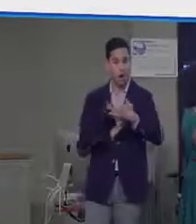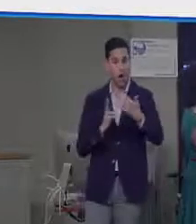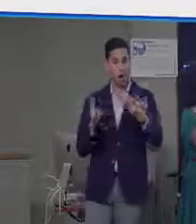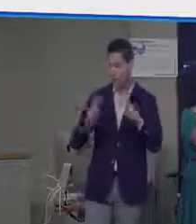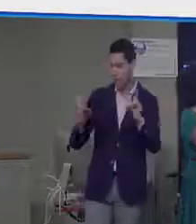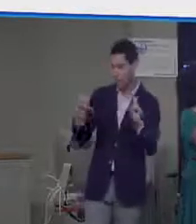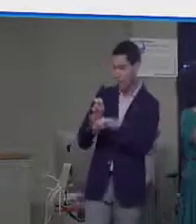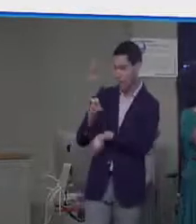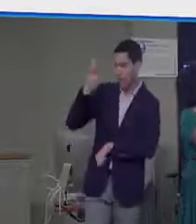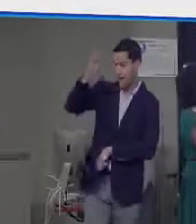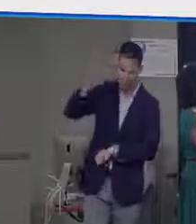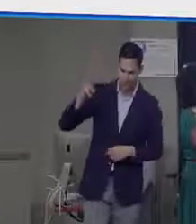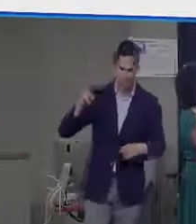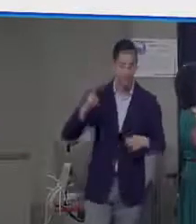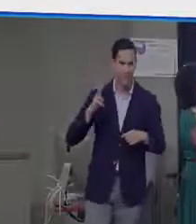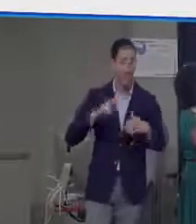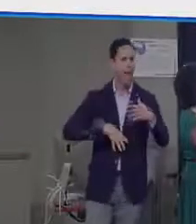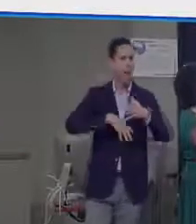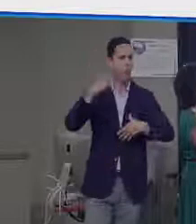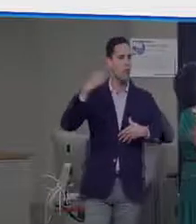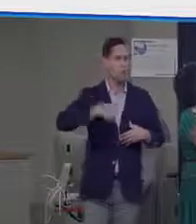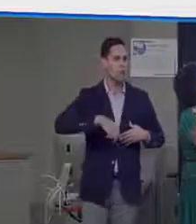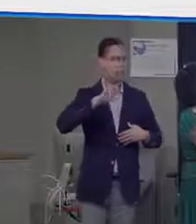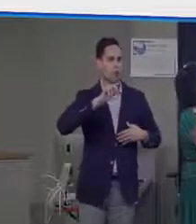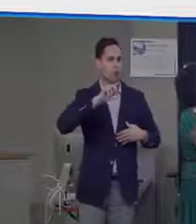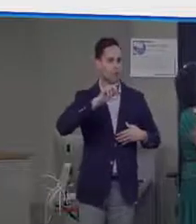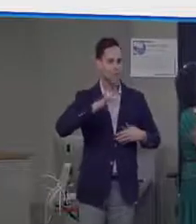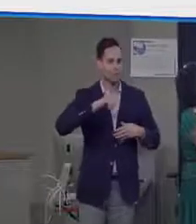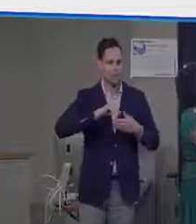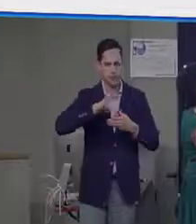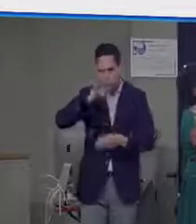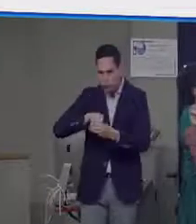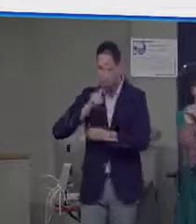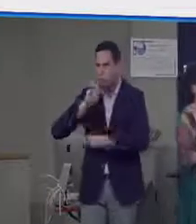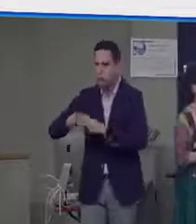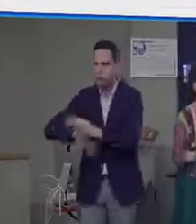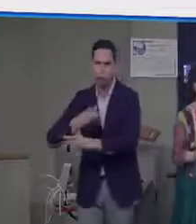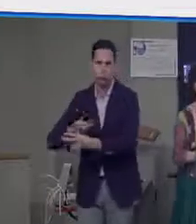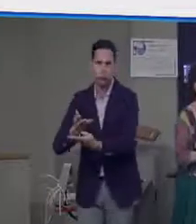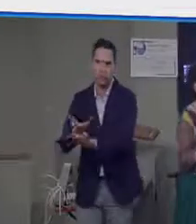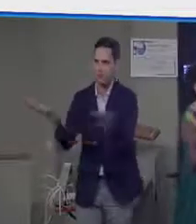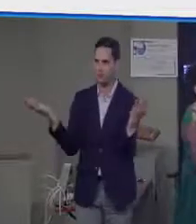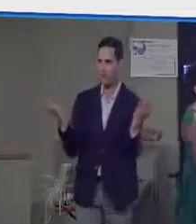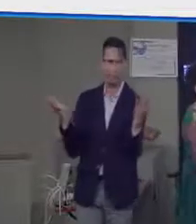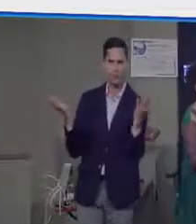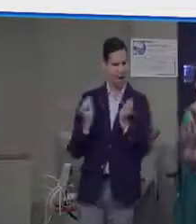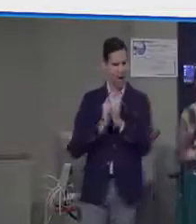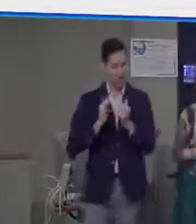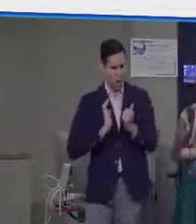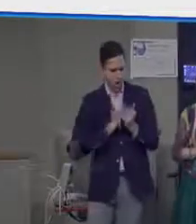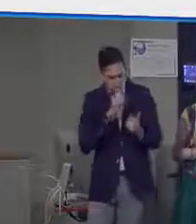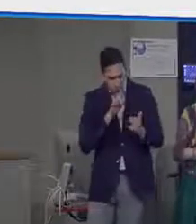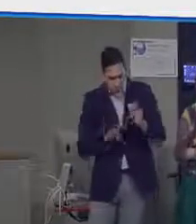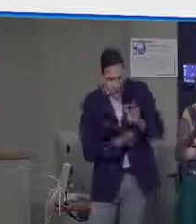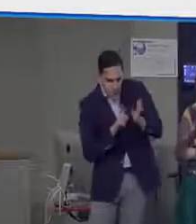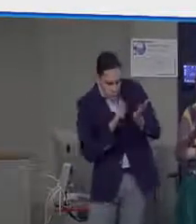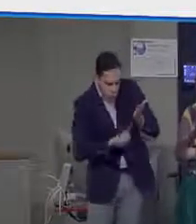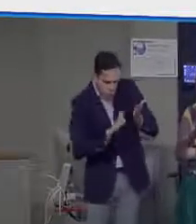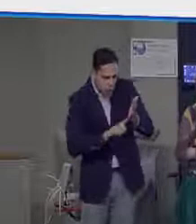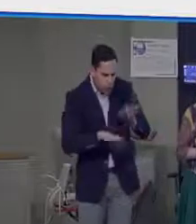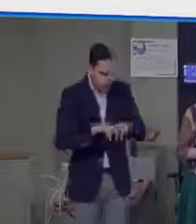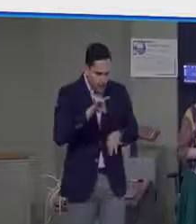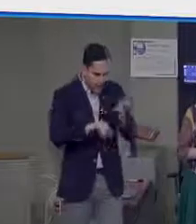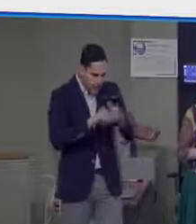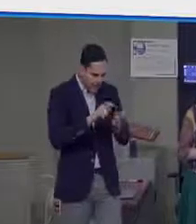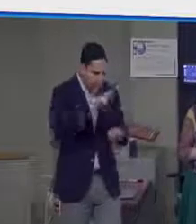quadrant into the real world at large and how we think we can take the science of learning that we gather in the laboratory